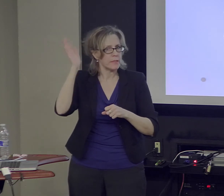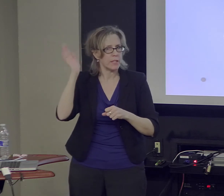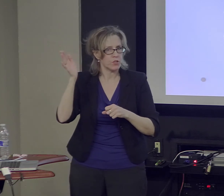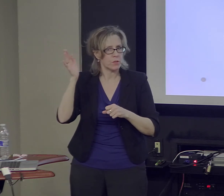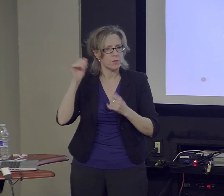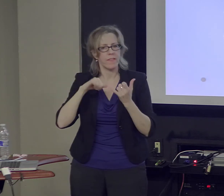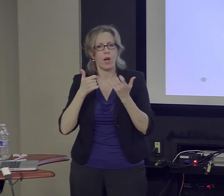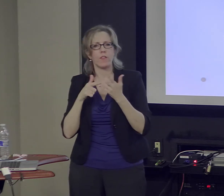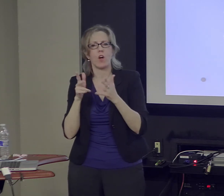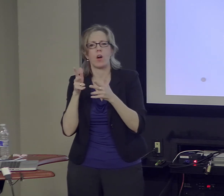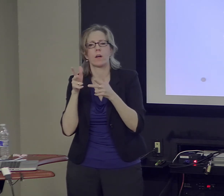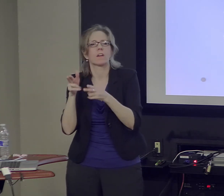discourse